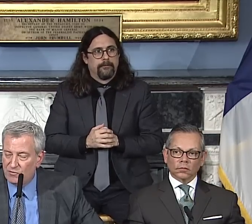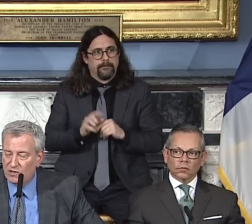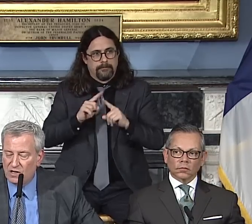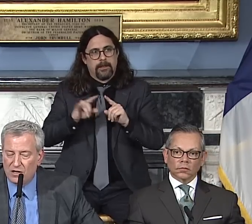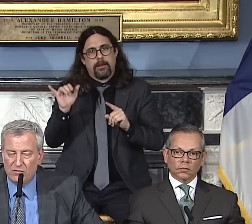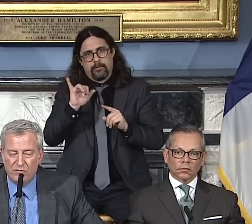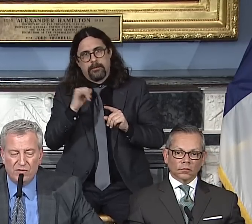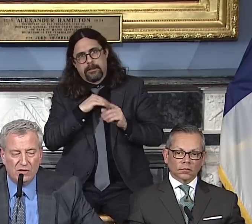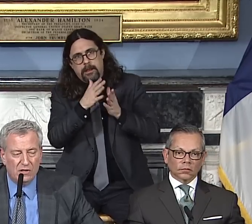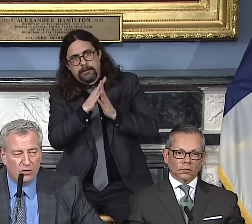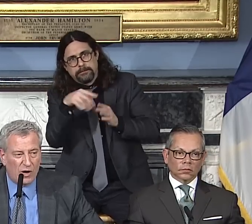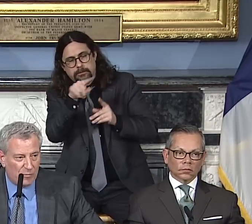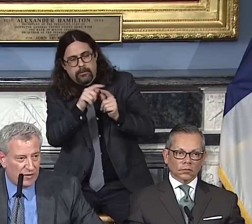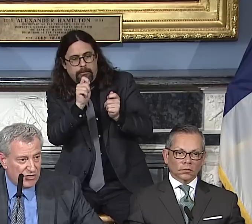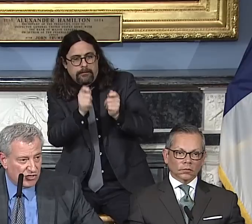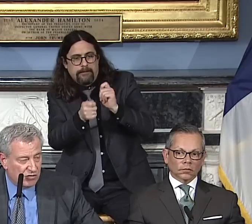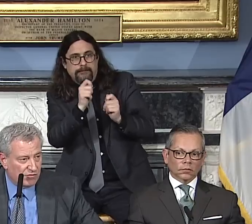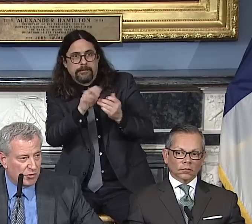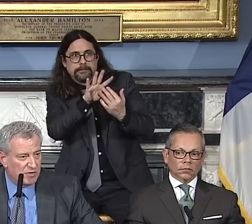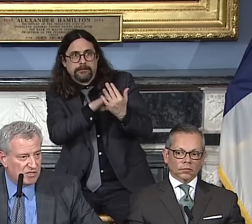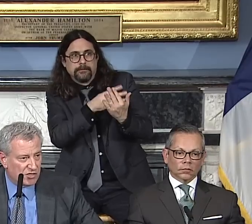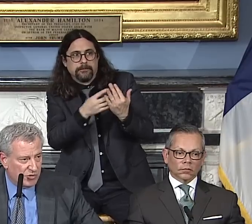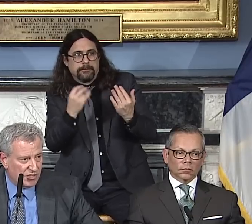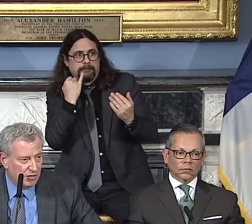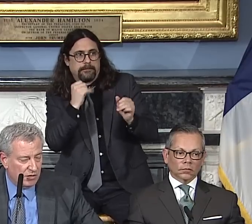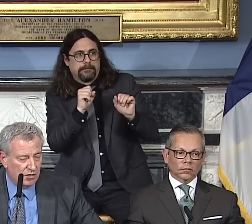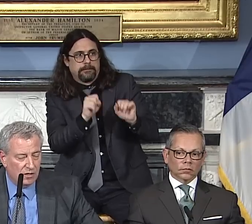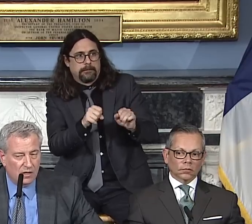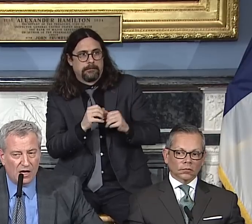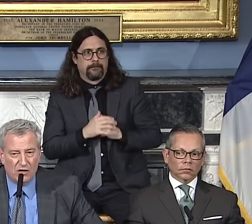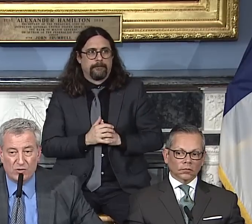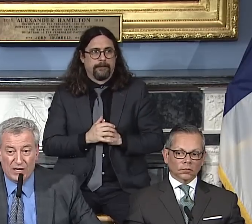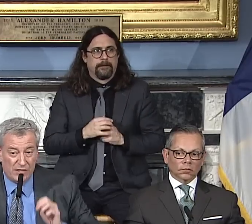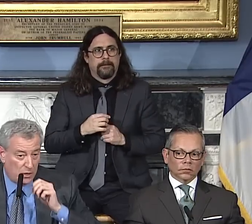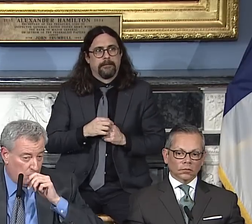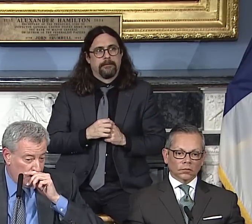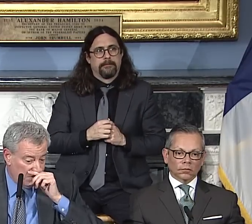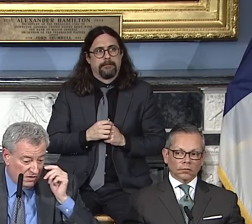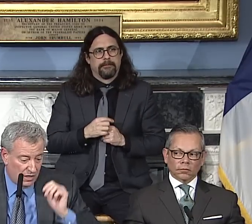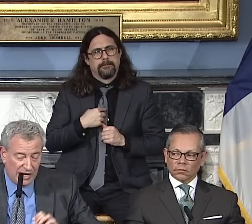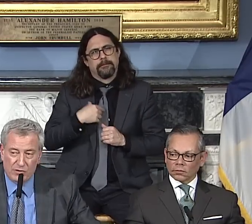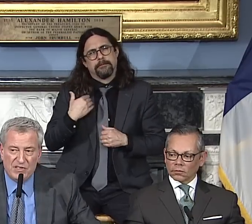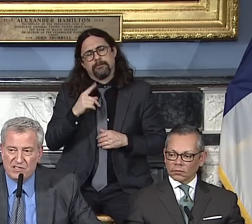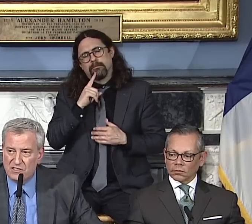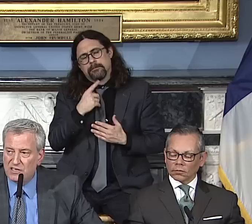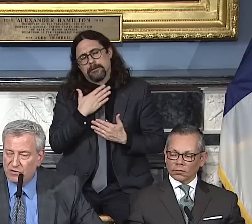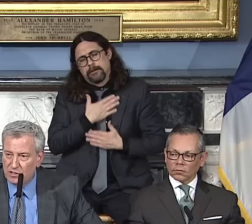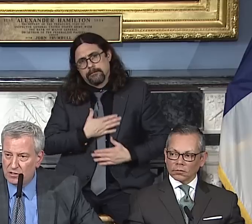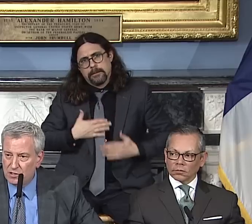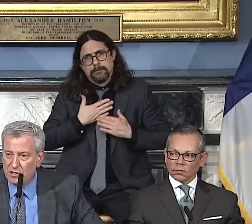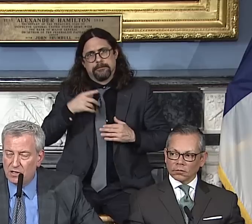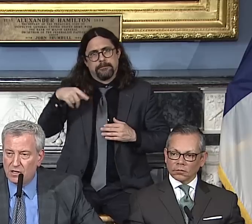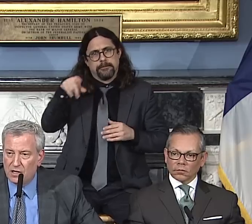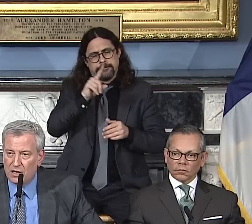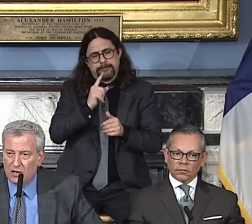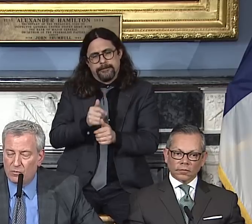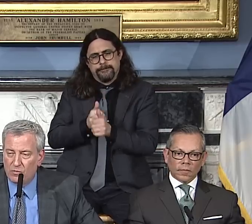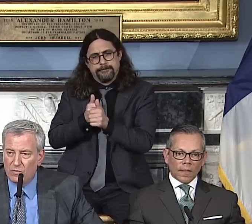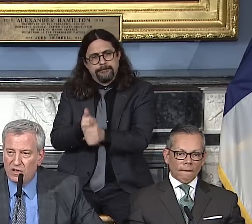high level of cooperation from the business community. I also want to note that every business is different.